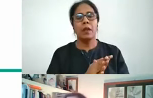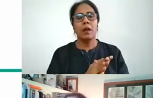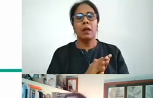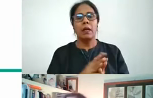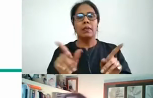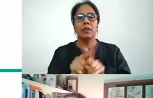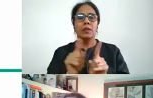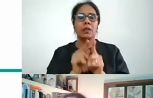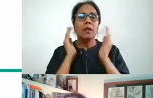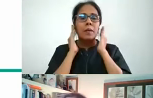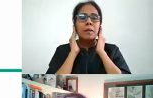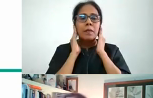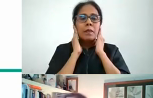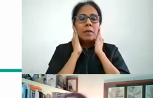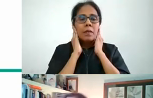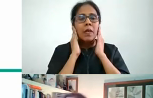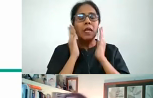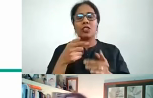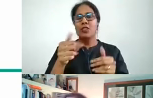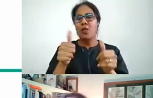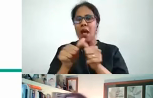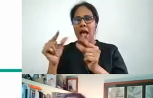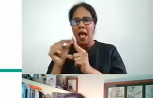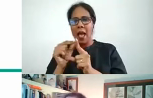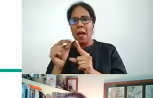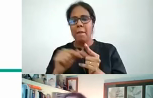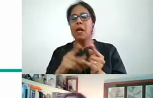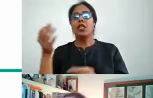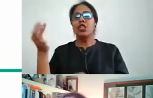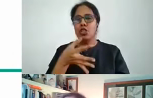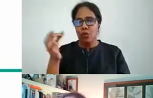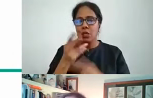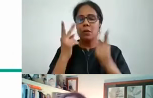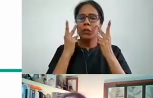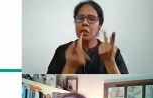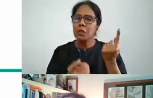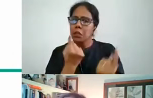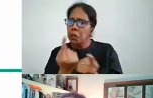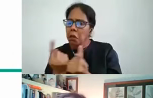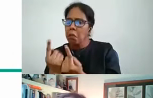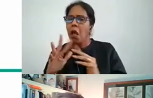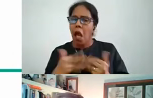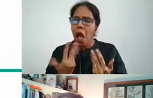to look at new applications, again, across the existing supported bands.